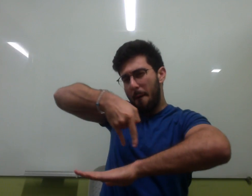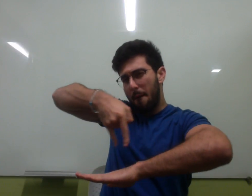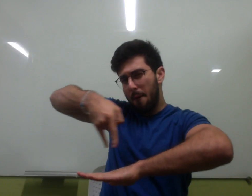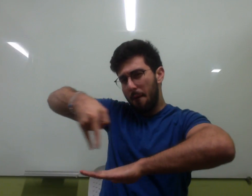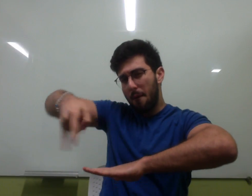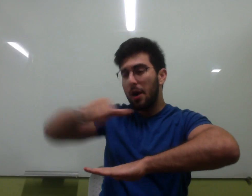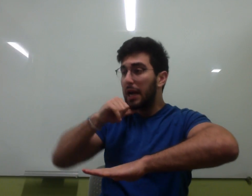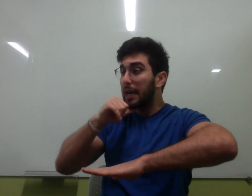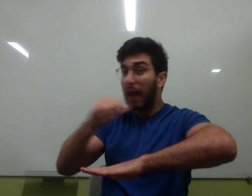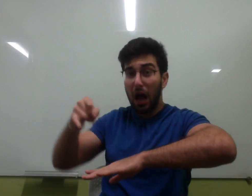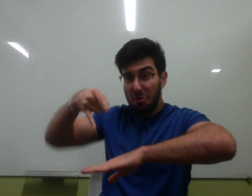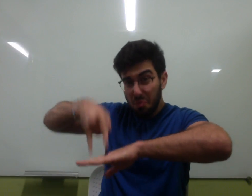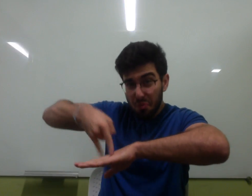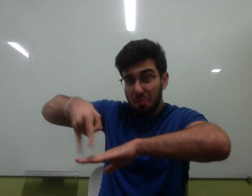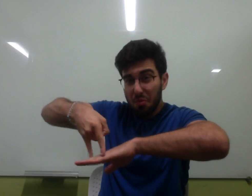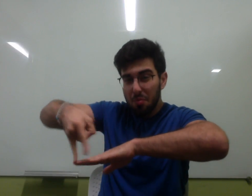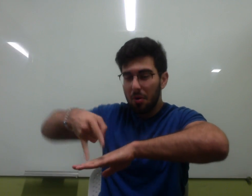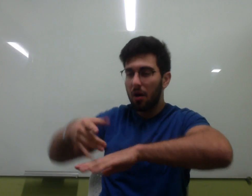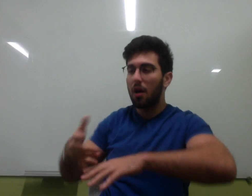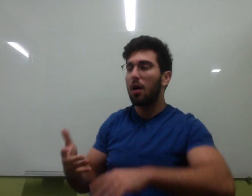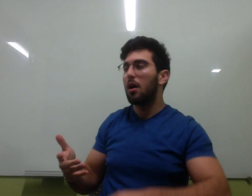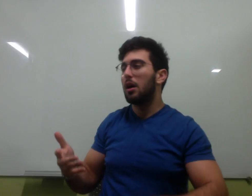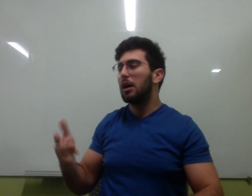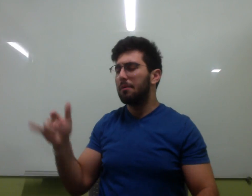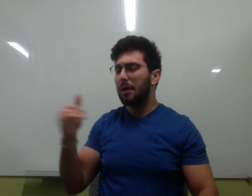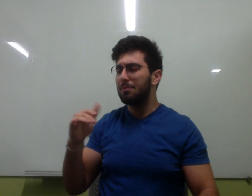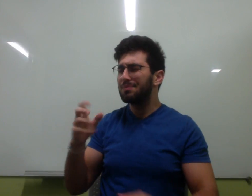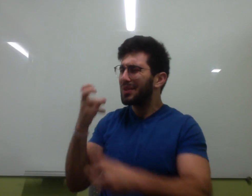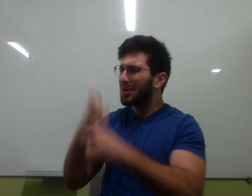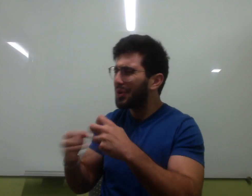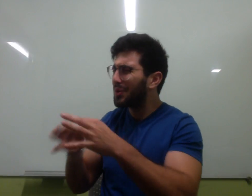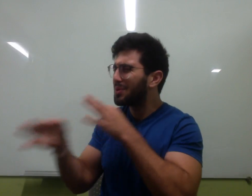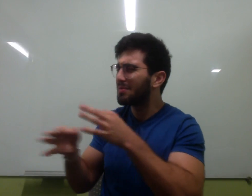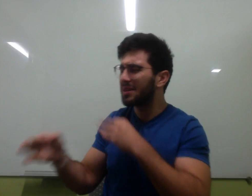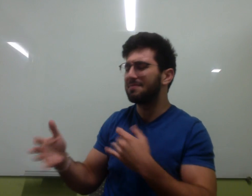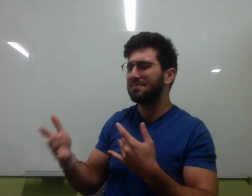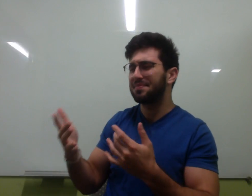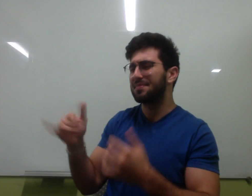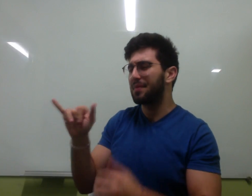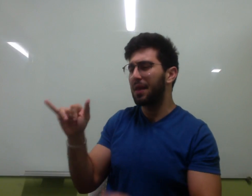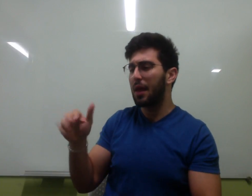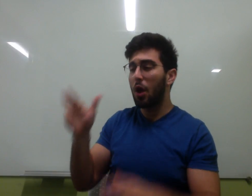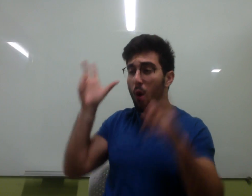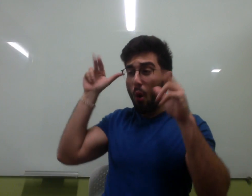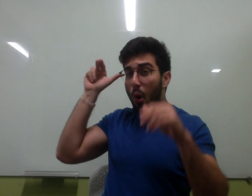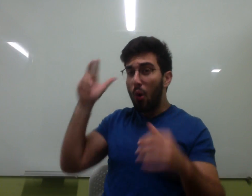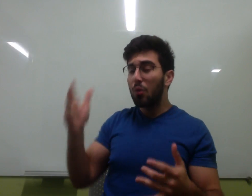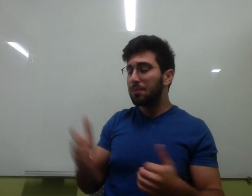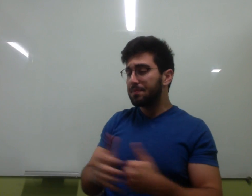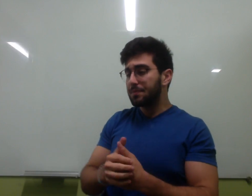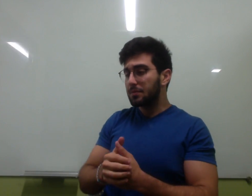and it's very just strong looking. But a giraffe just sort of glides. It's for such a big animal, and that might have something to do with